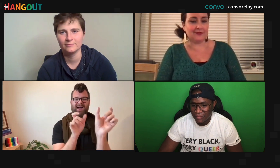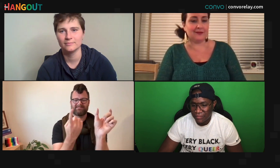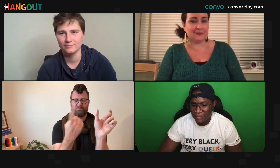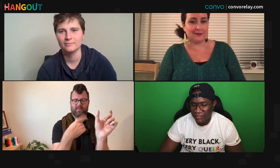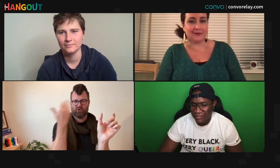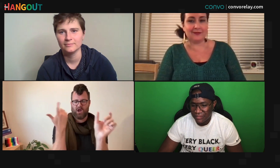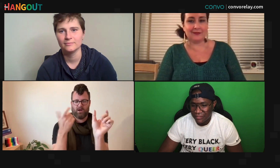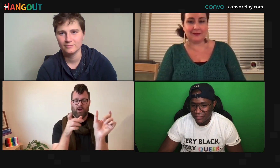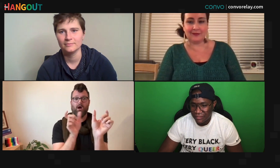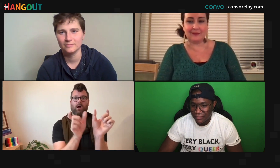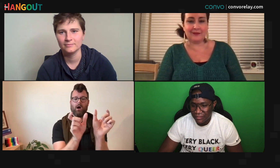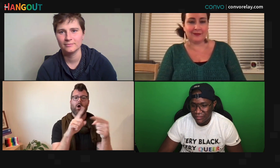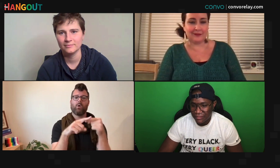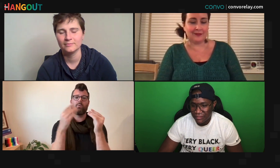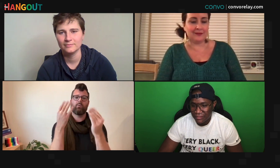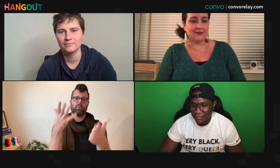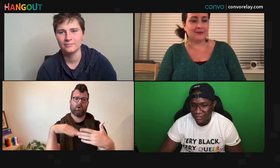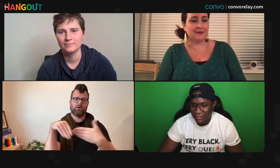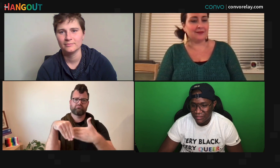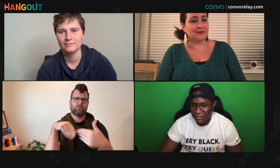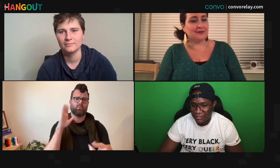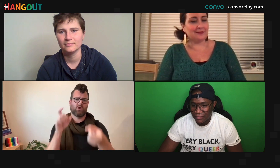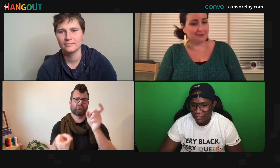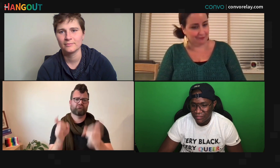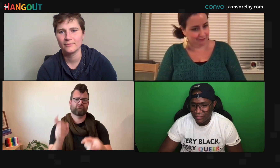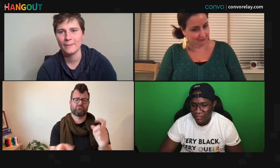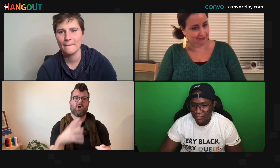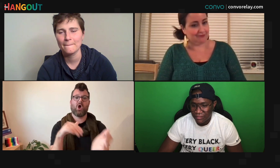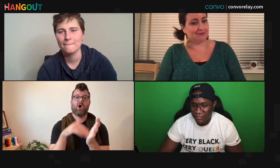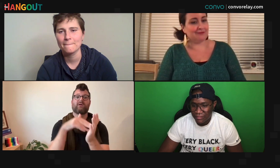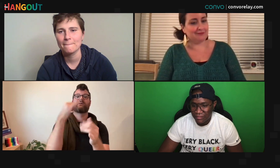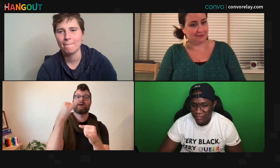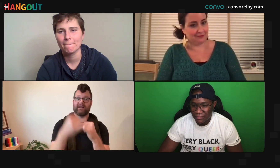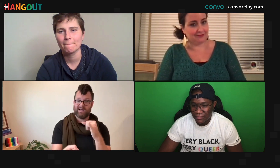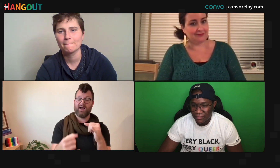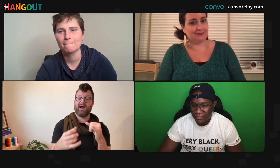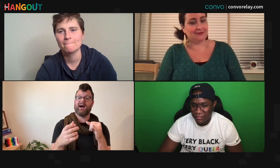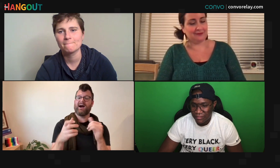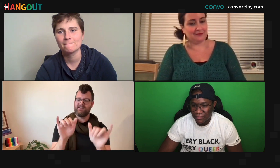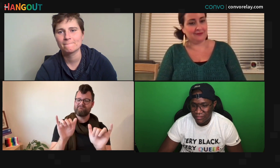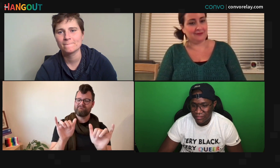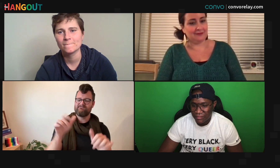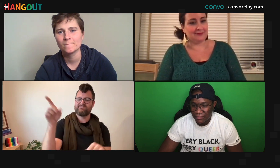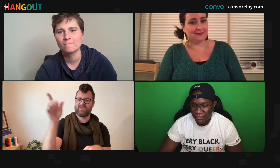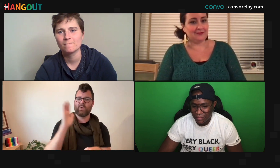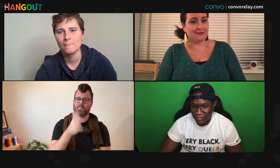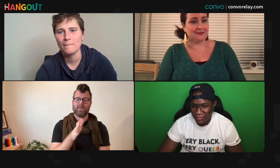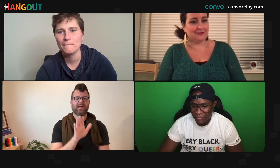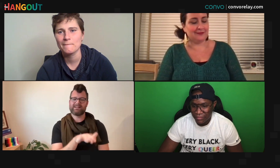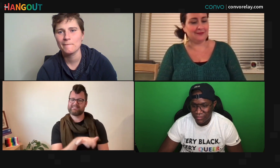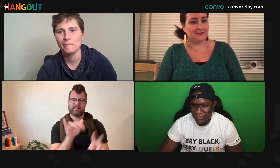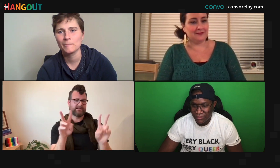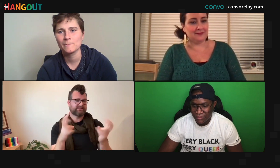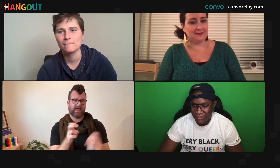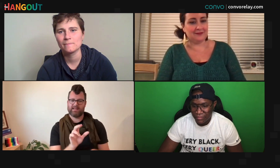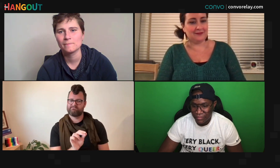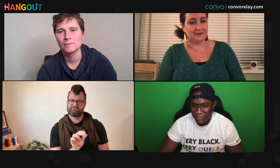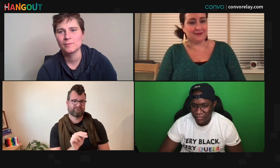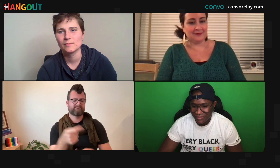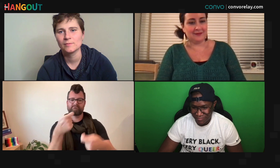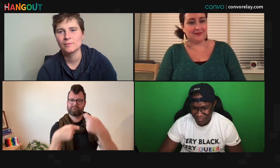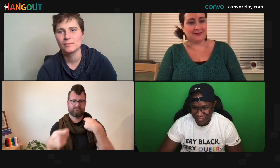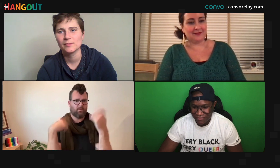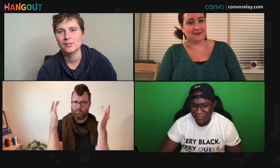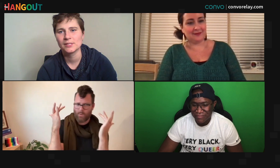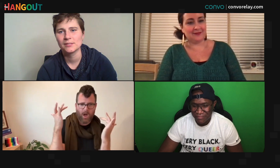or title in the works. I forget exactly what the term is. And it can be flexible, but then often at the end, they